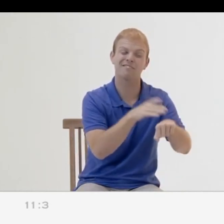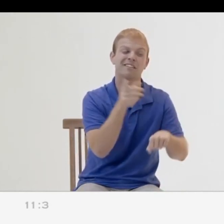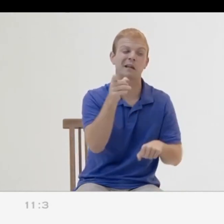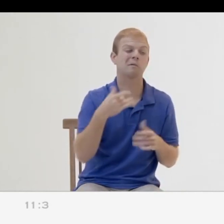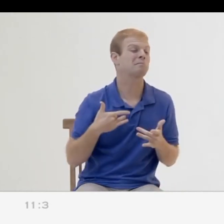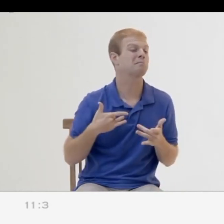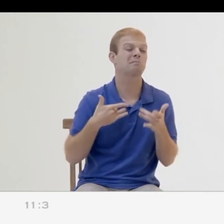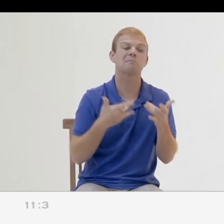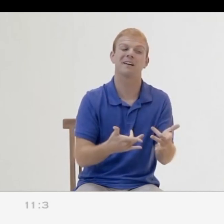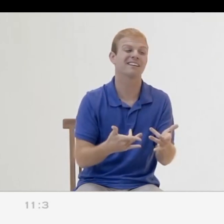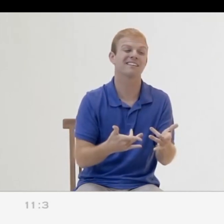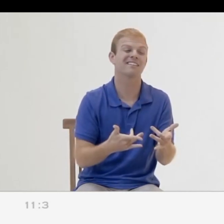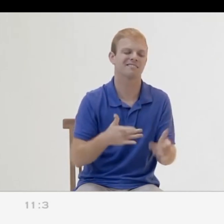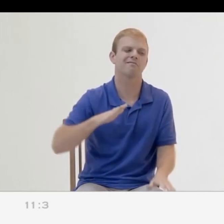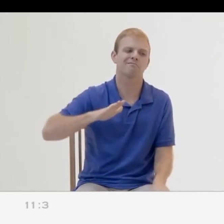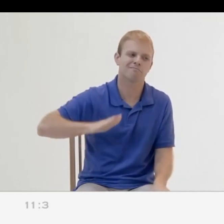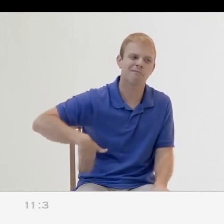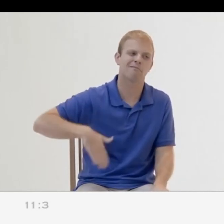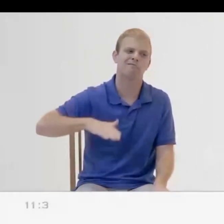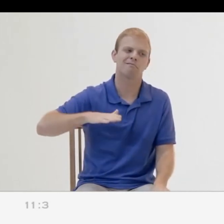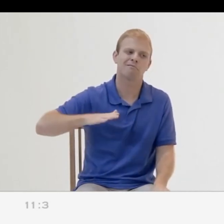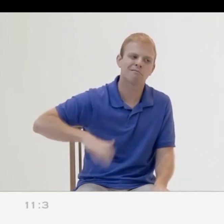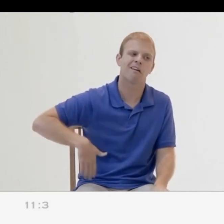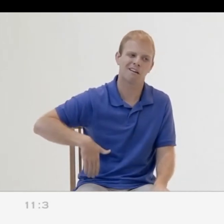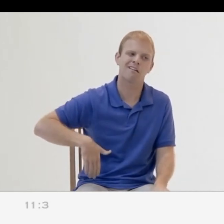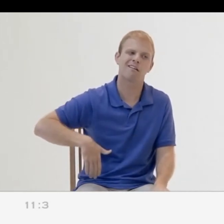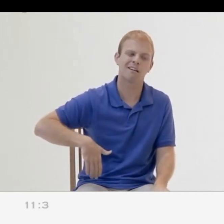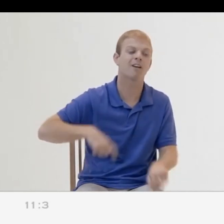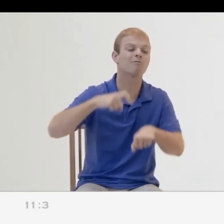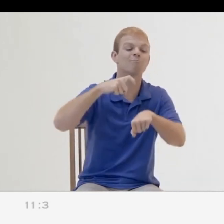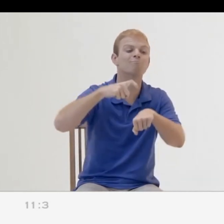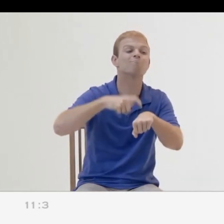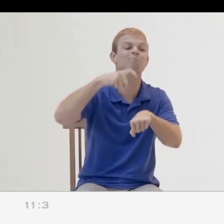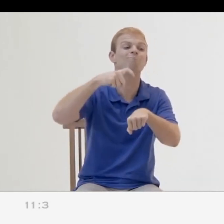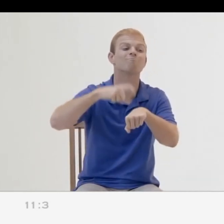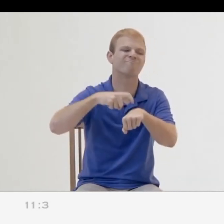Now, one thing to warn you about, she tends to be late.